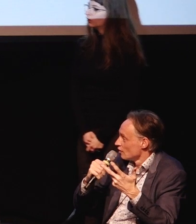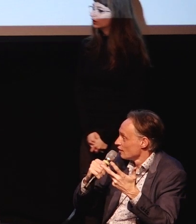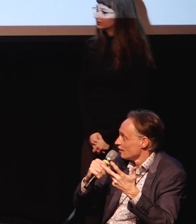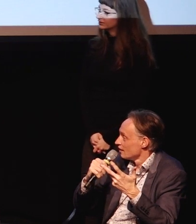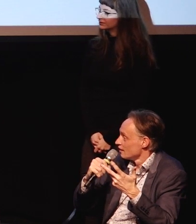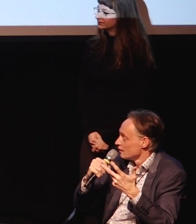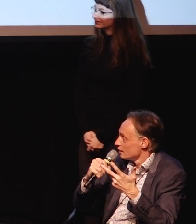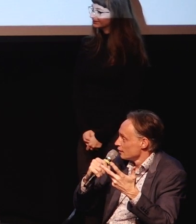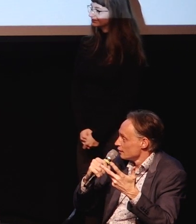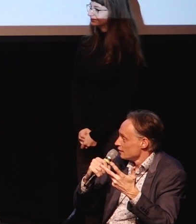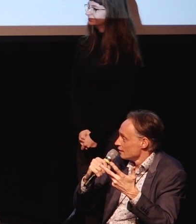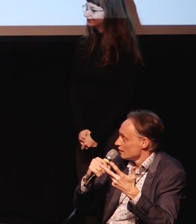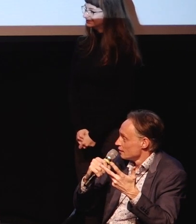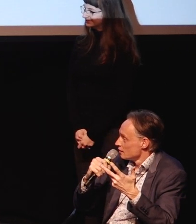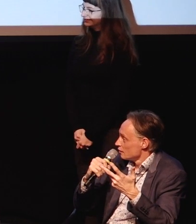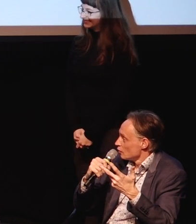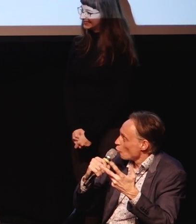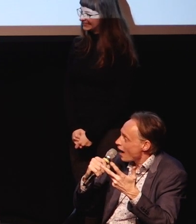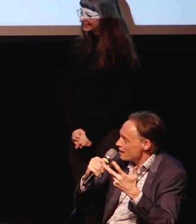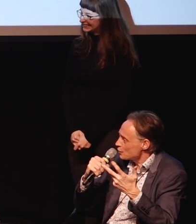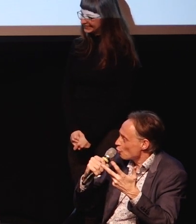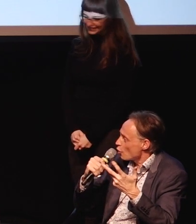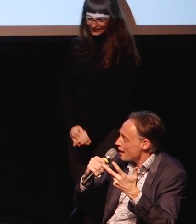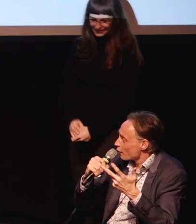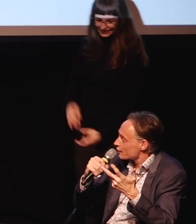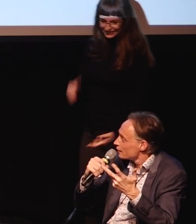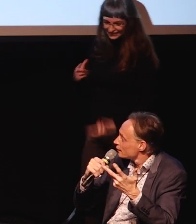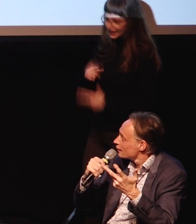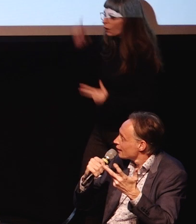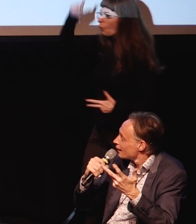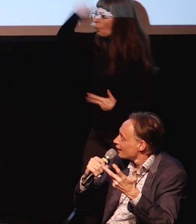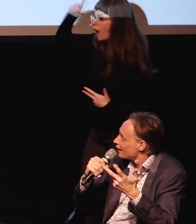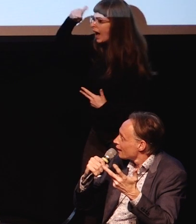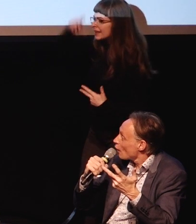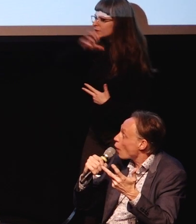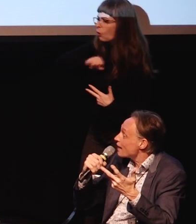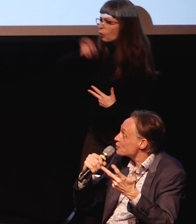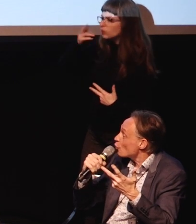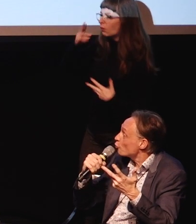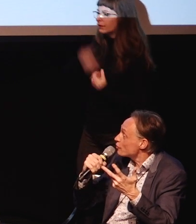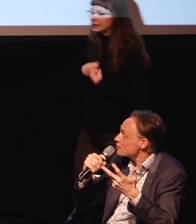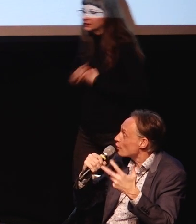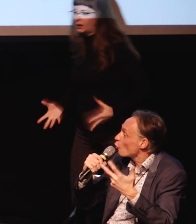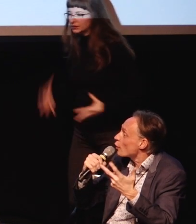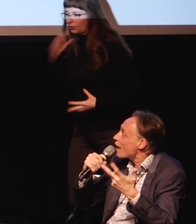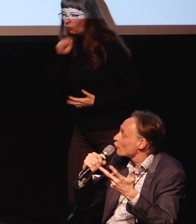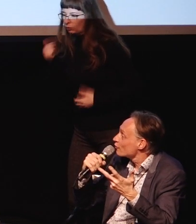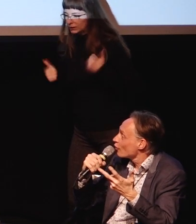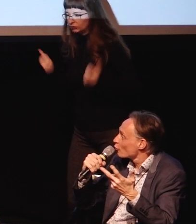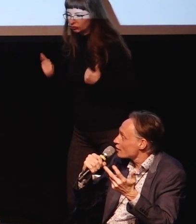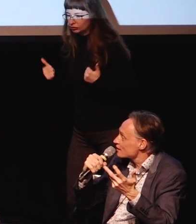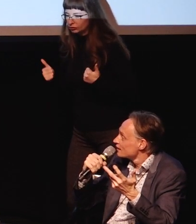Like a 90-something-year-old version. An older person. Wise or worn out? A wise old person or a worn